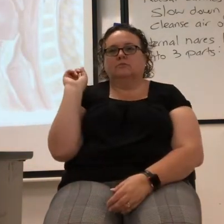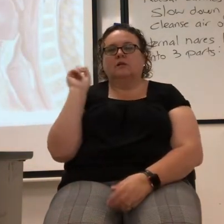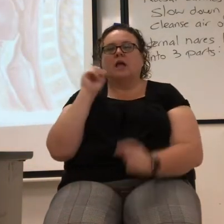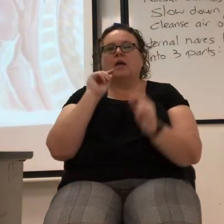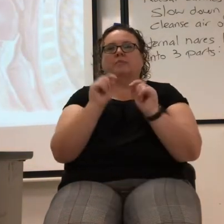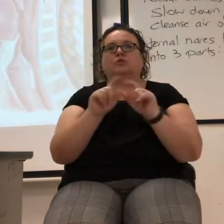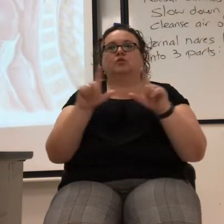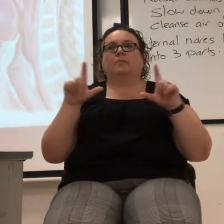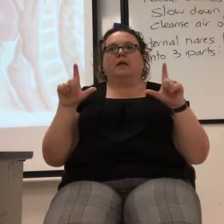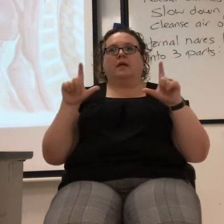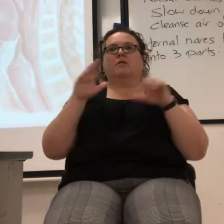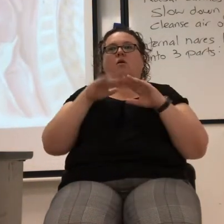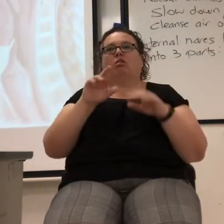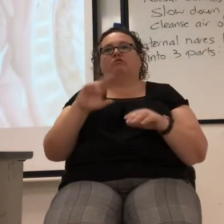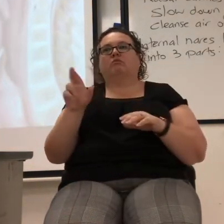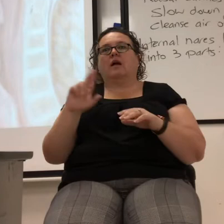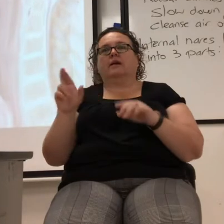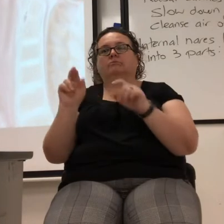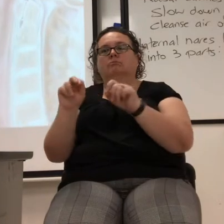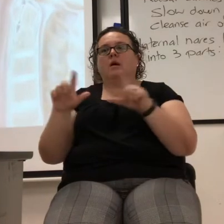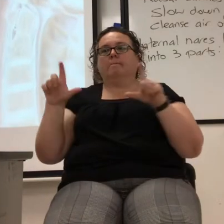zoom in on that picture on the right there.